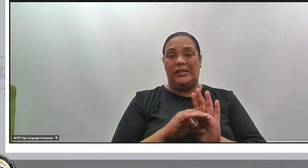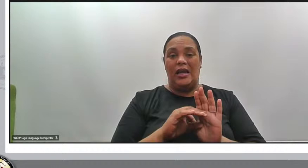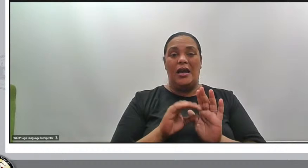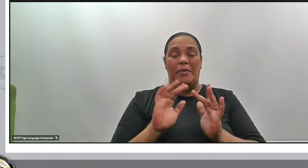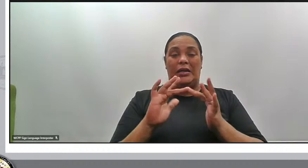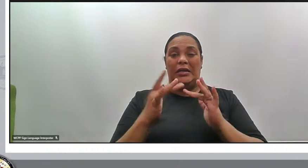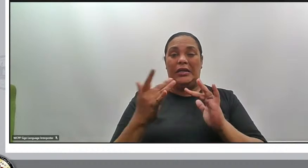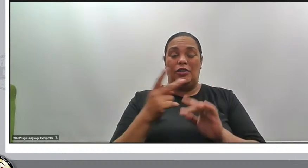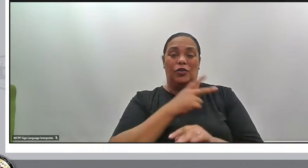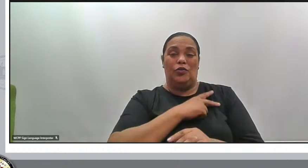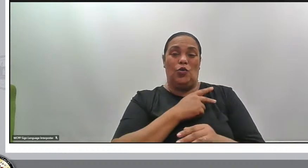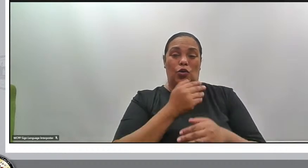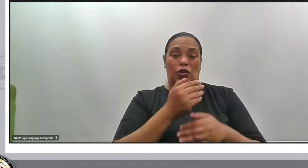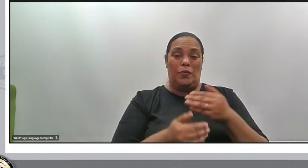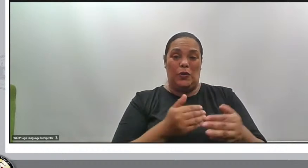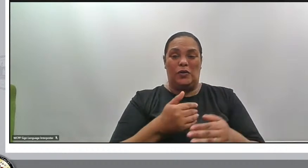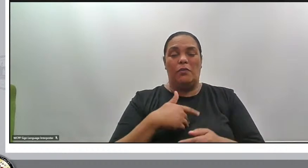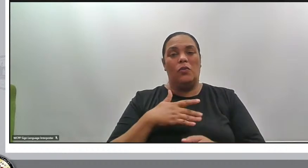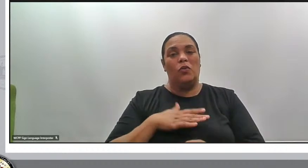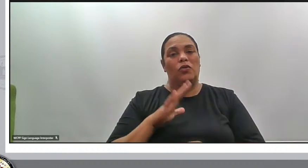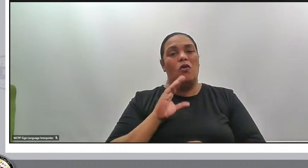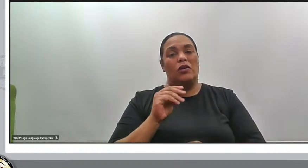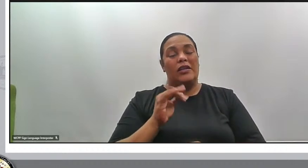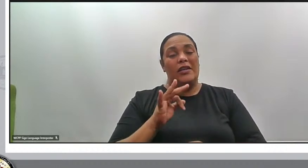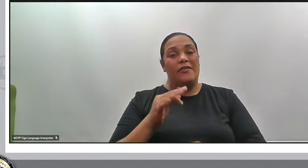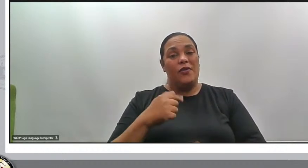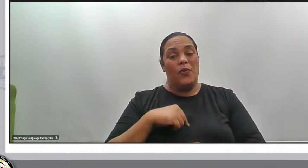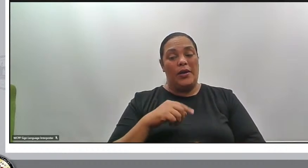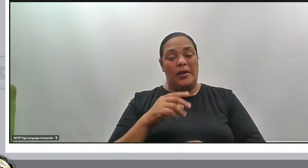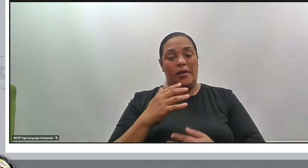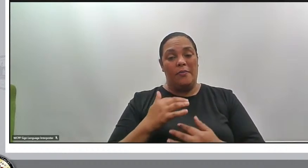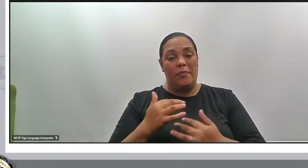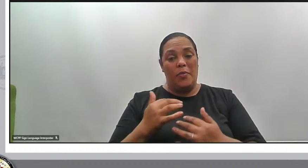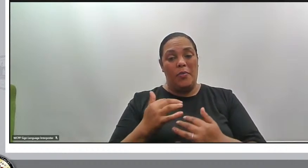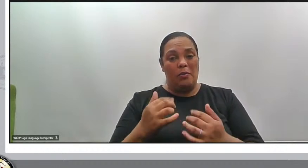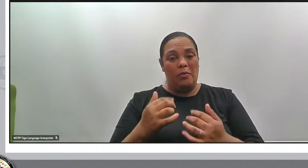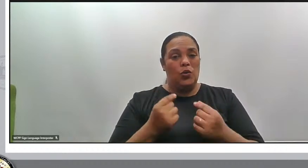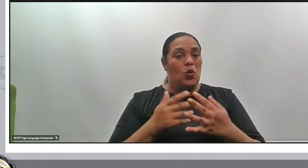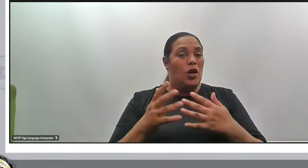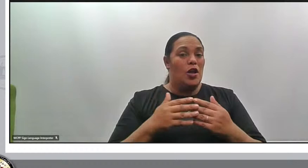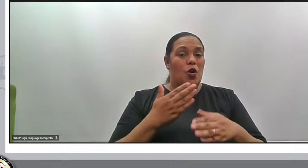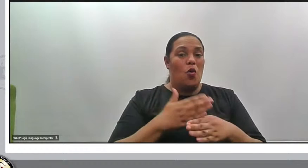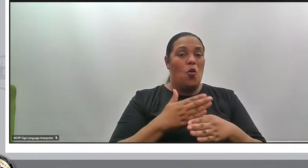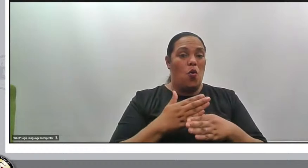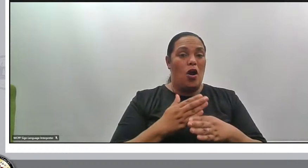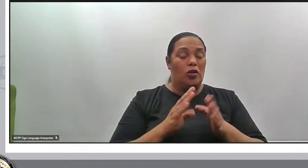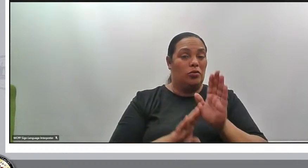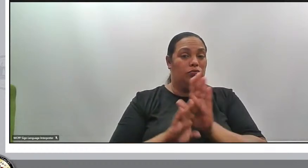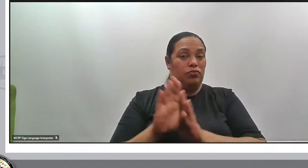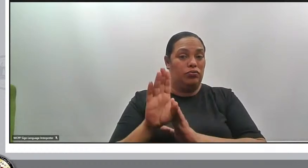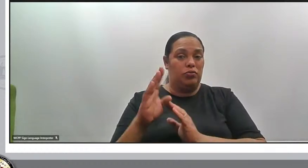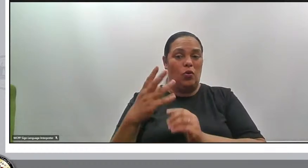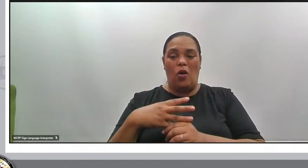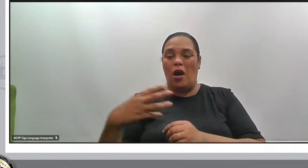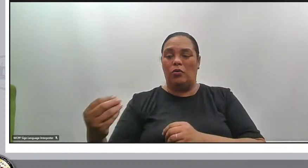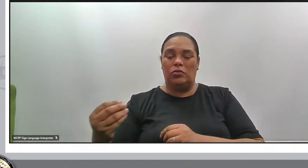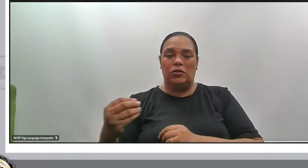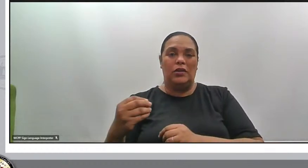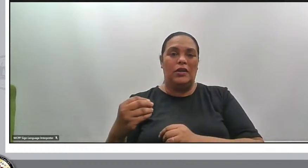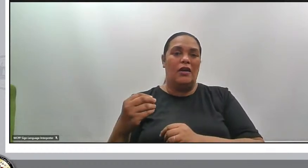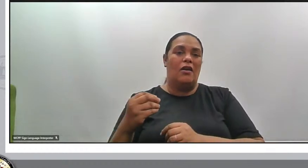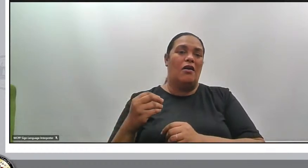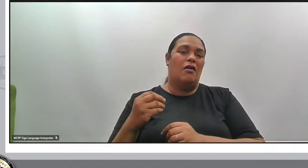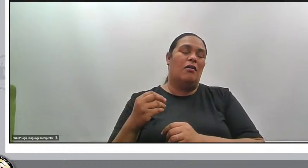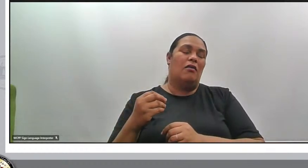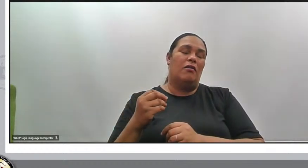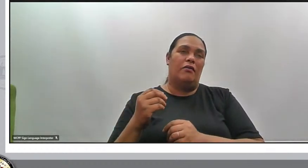cybersecurity related risks. I wanted to ask if the WCPP has done any work to migrate the Outlook accounts of members and staff of